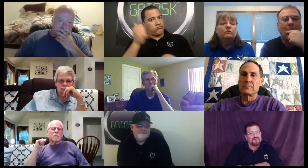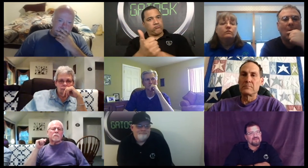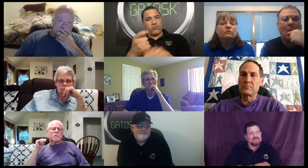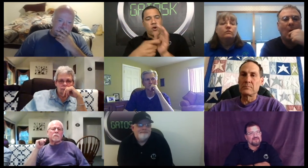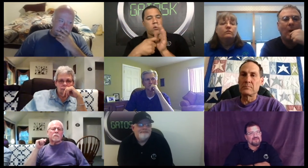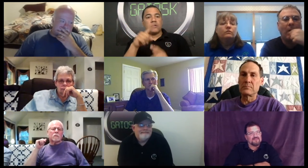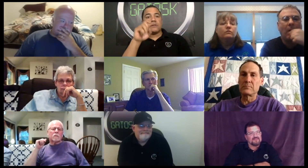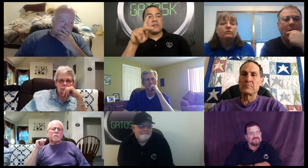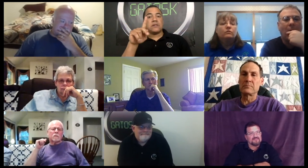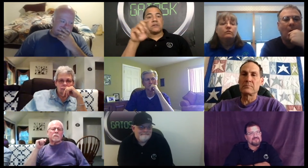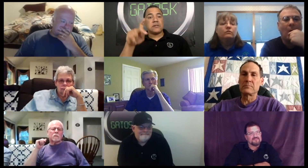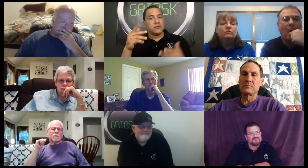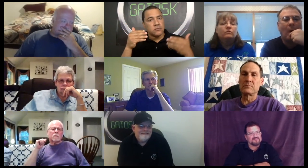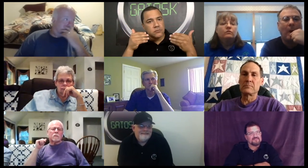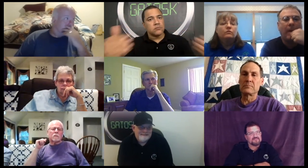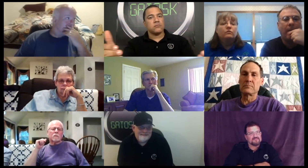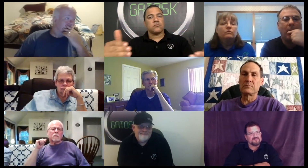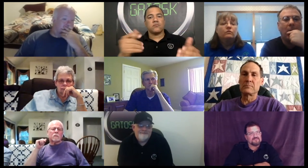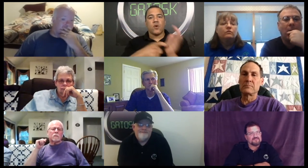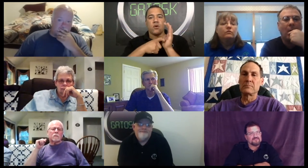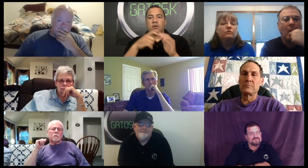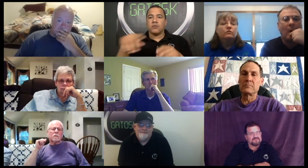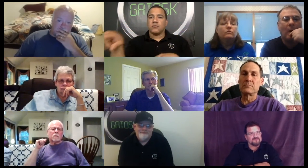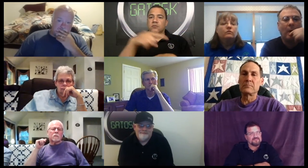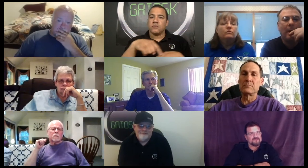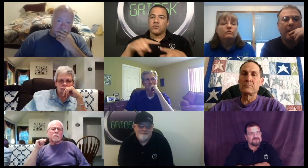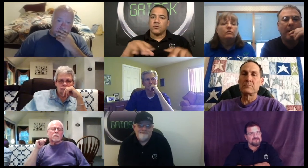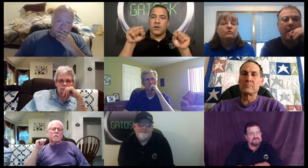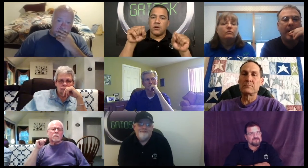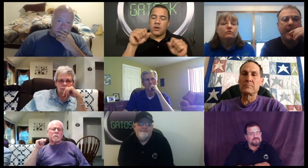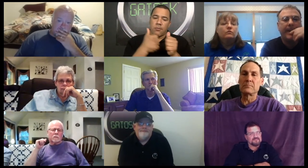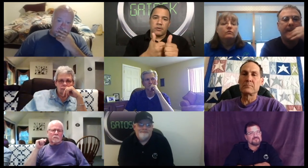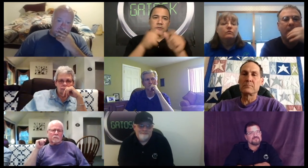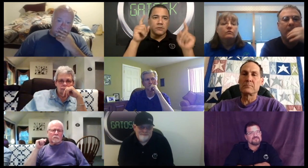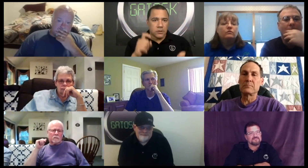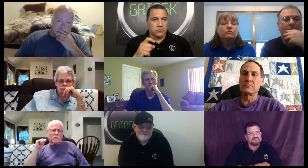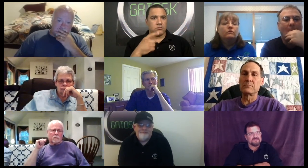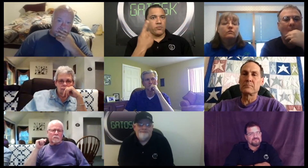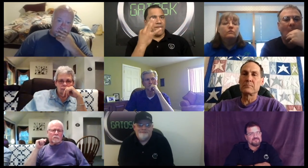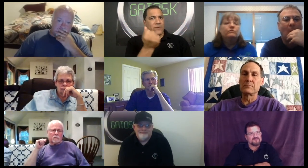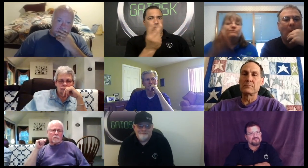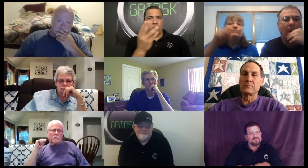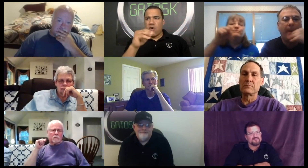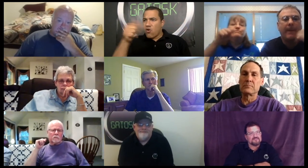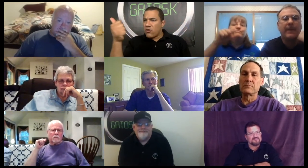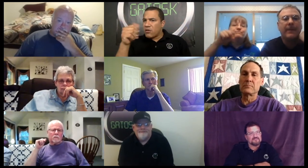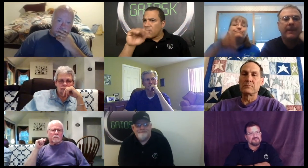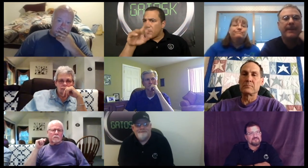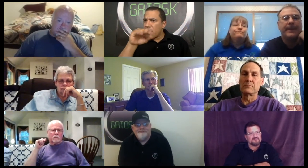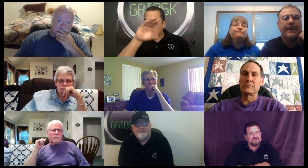considering this, setting up this requirement. They decided to go ahead and have the requirement where everybody has to take a test.